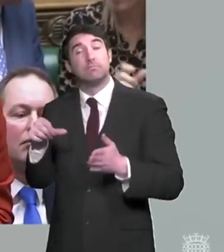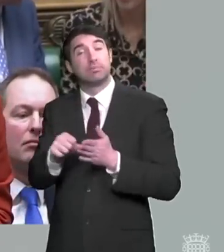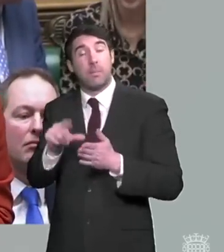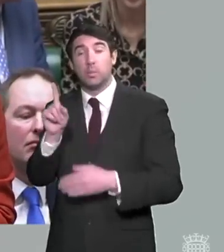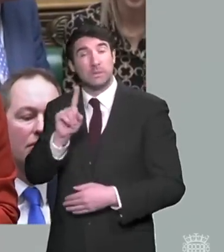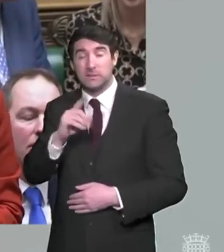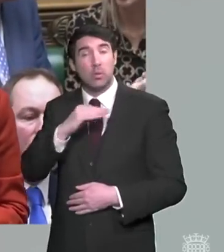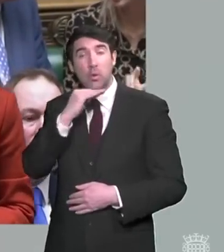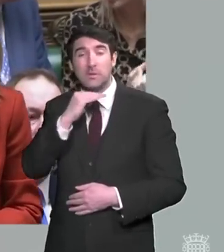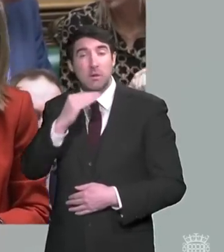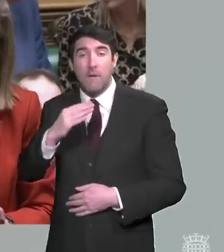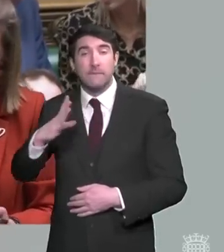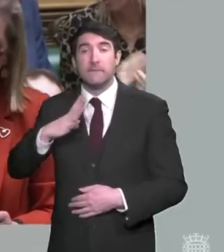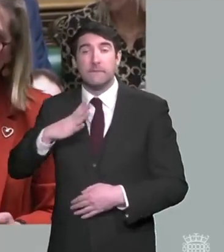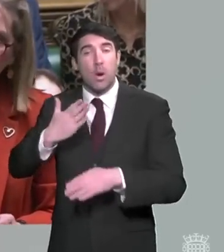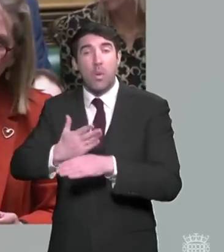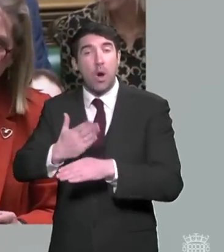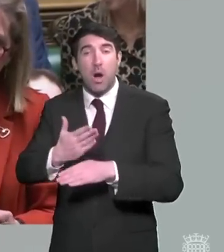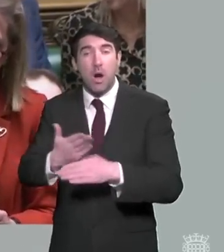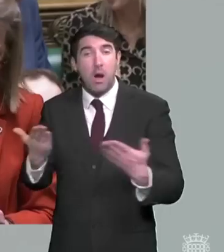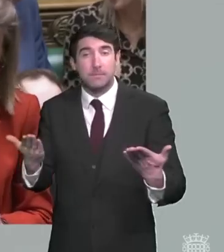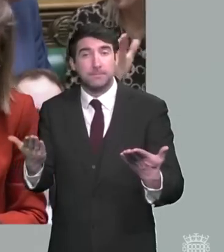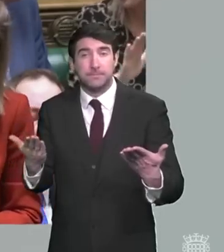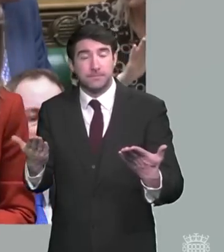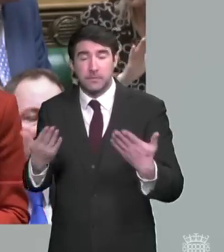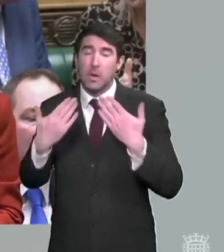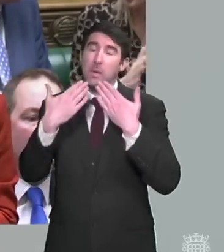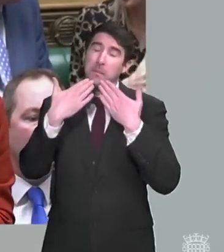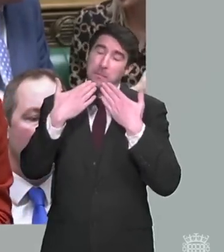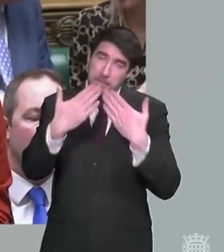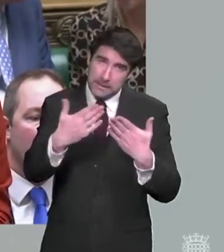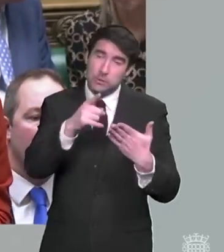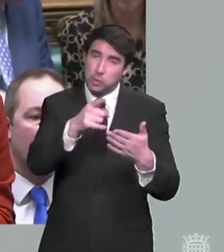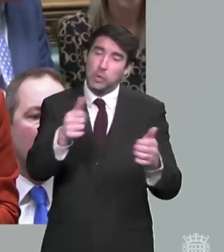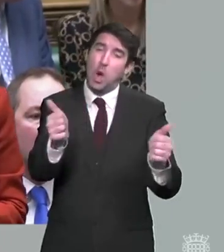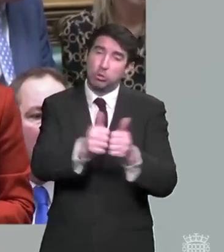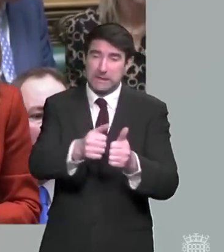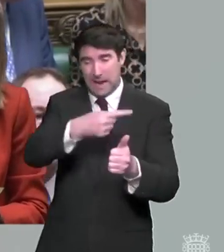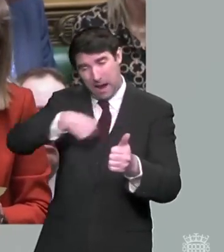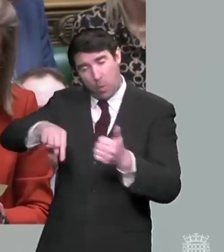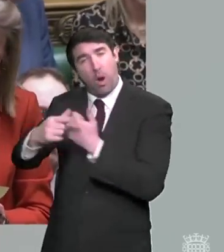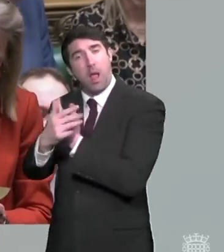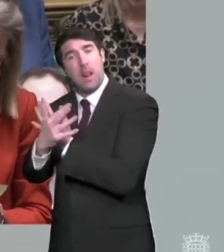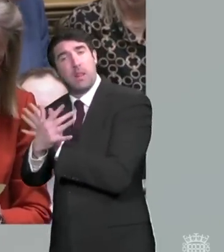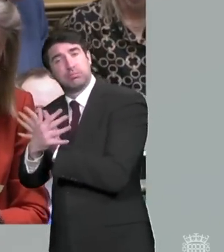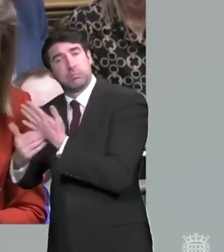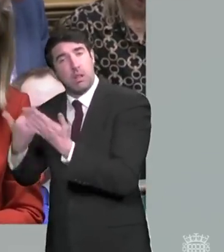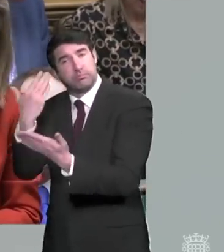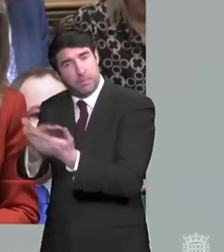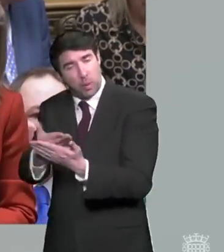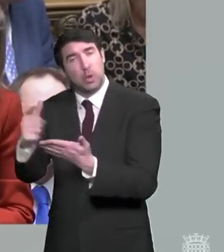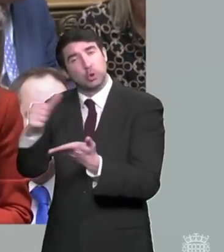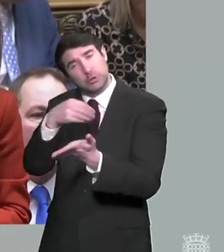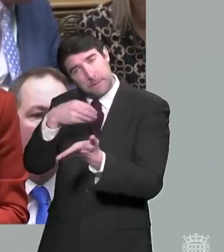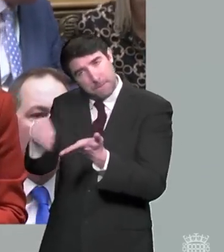retain social care staff. So I ask him, will he support the Liberal Democrat proposal to pay a higher minimum wage